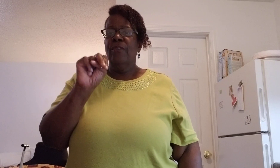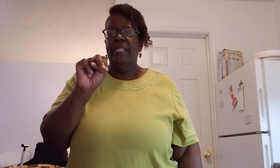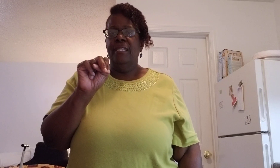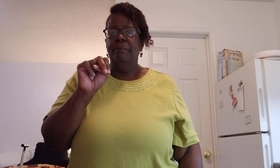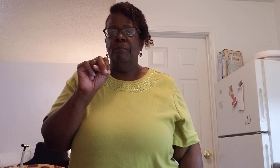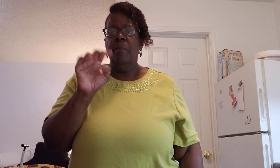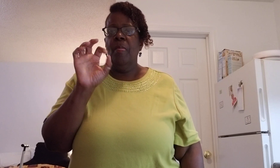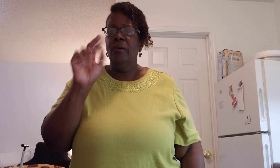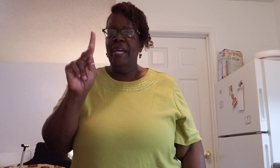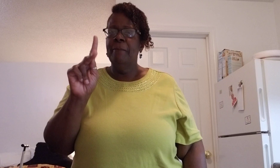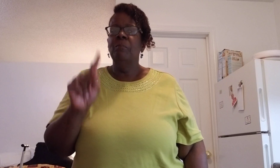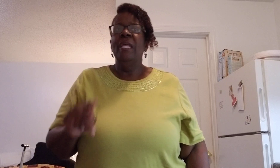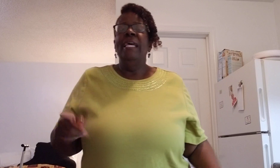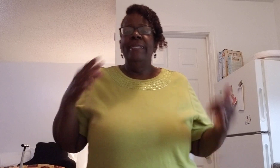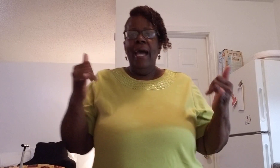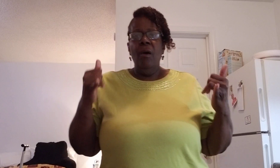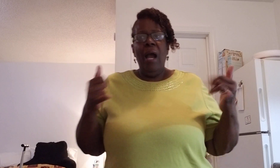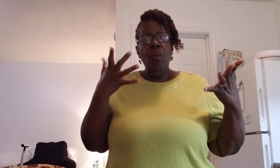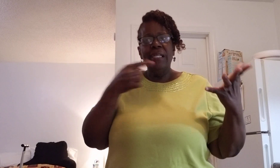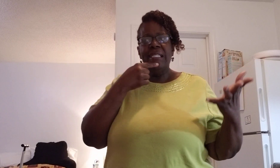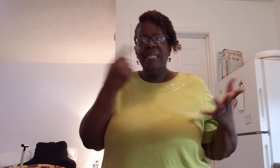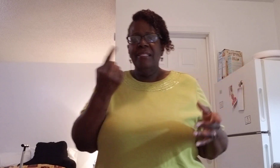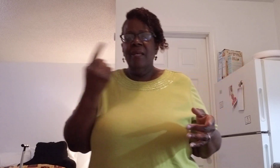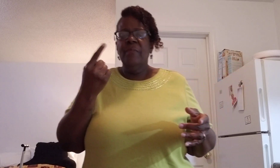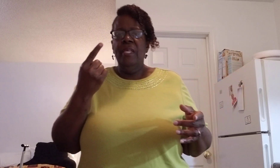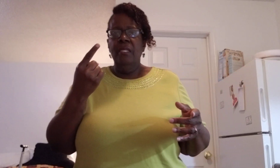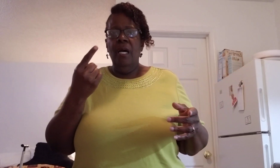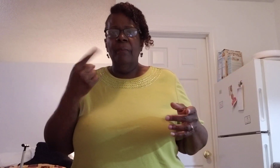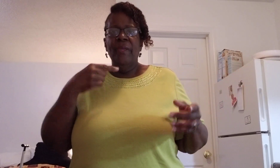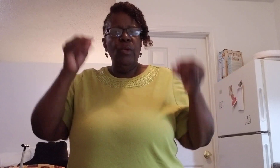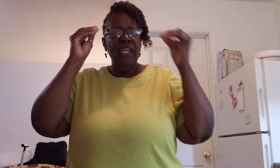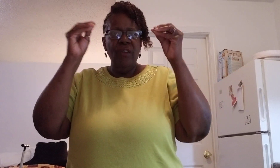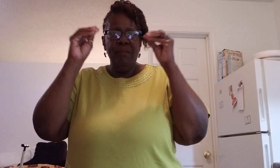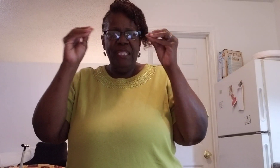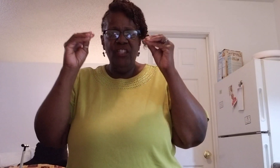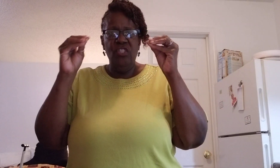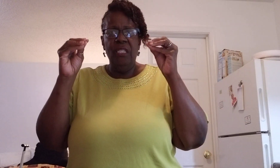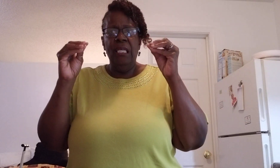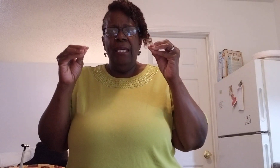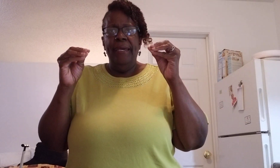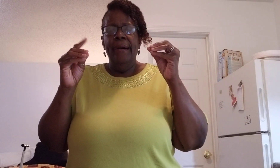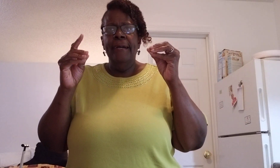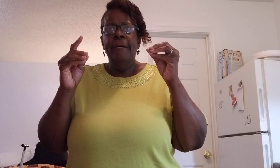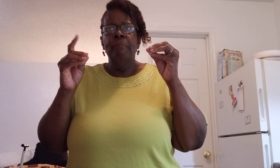Franklin. Okay, now I want to say something that whenever I'm teaching,